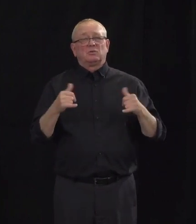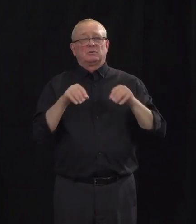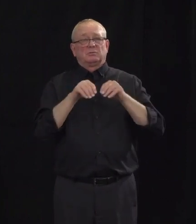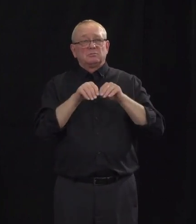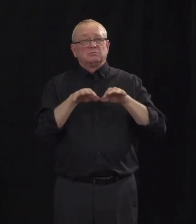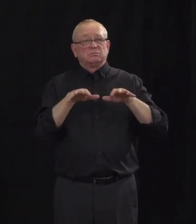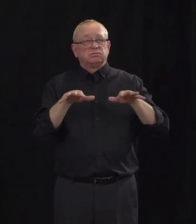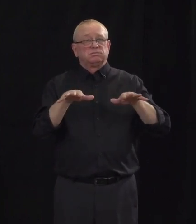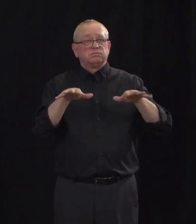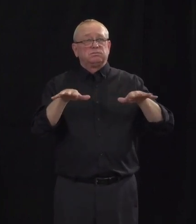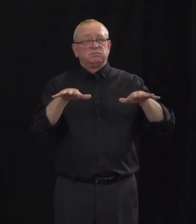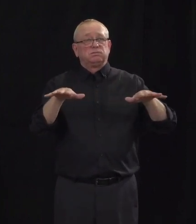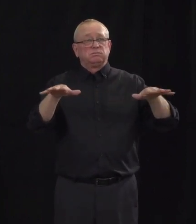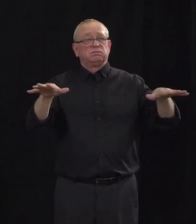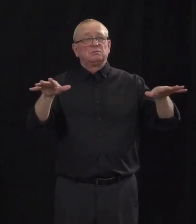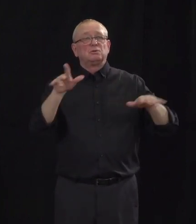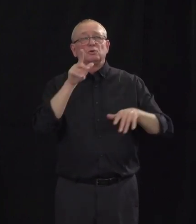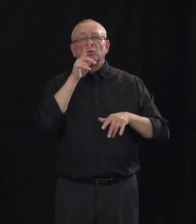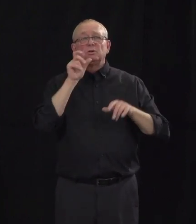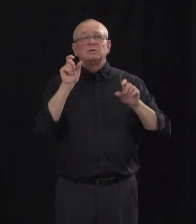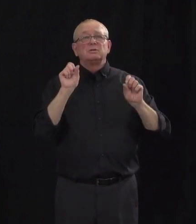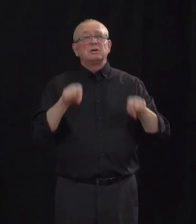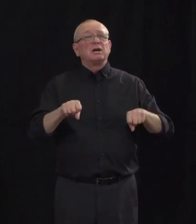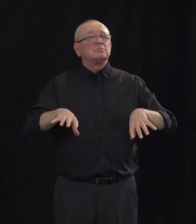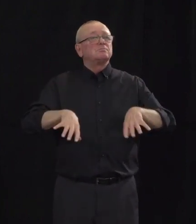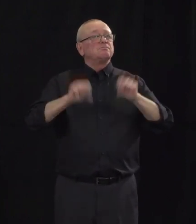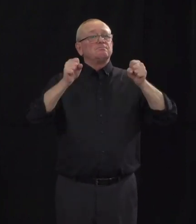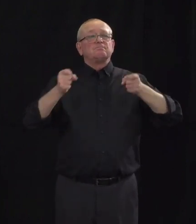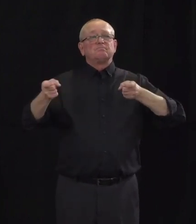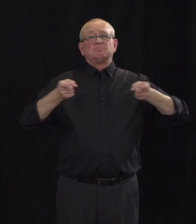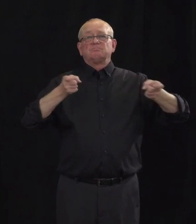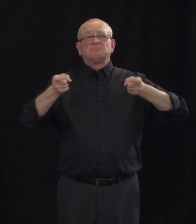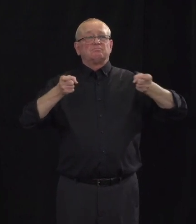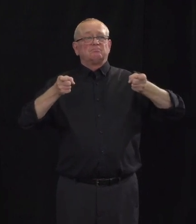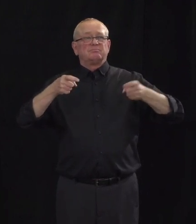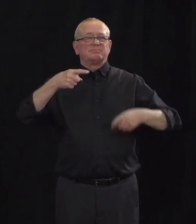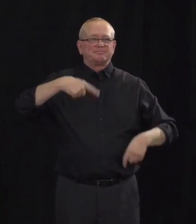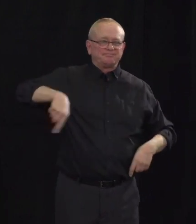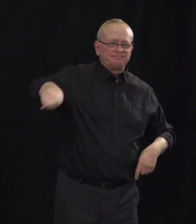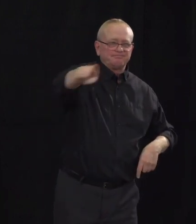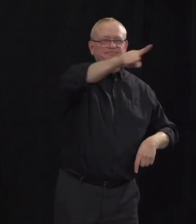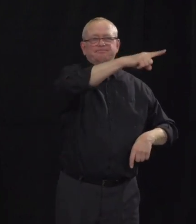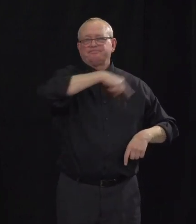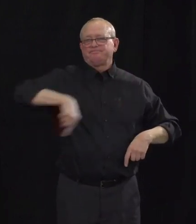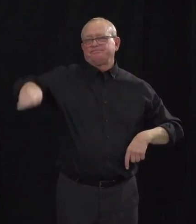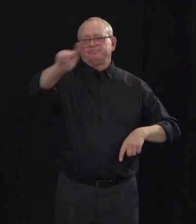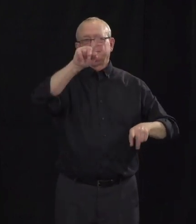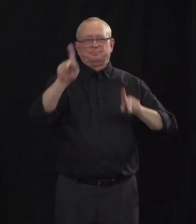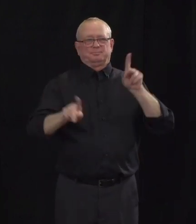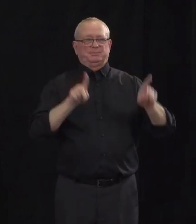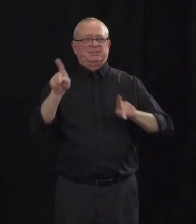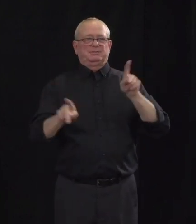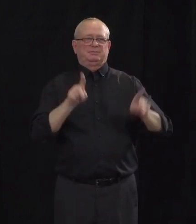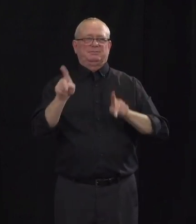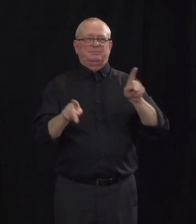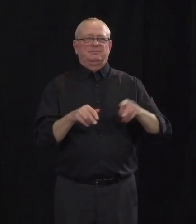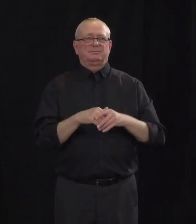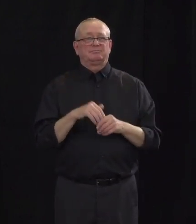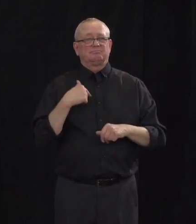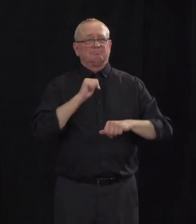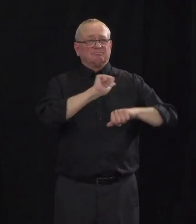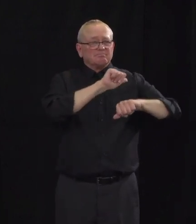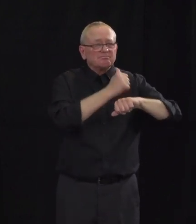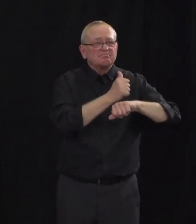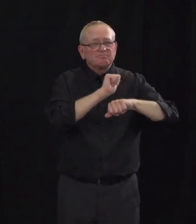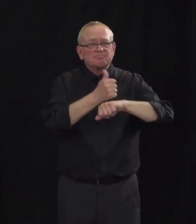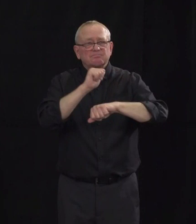hands. We have a say in how COVID-19 will impact our province. The measures we are putting in place today are significant,